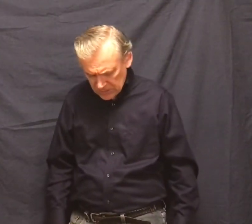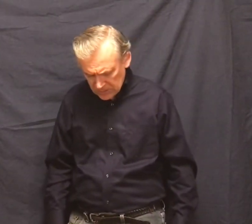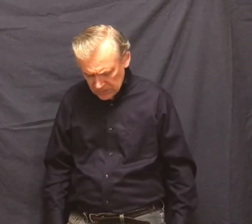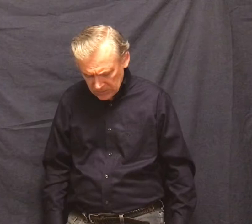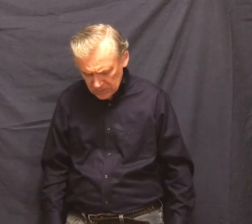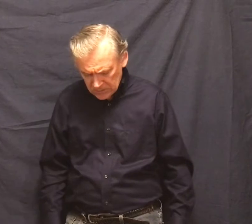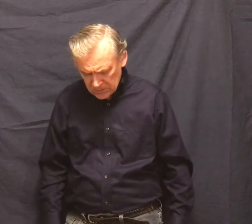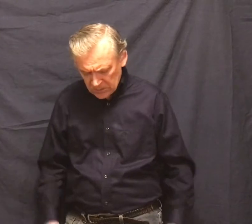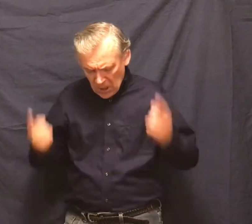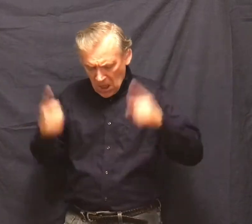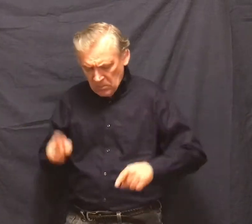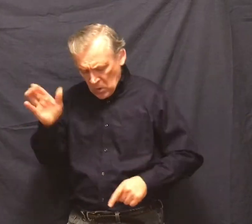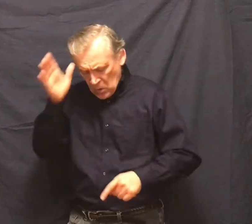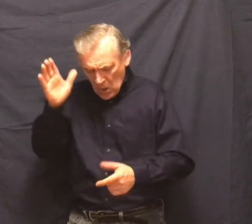said.